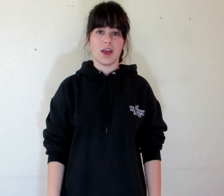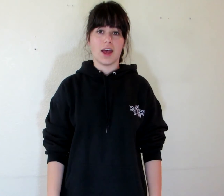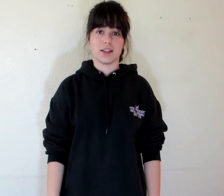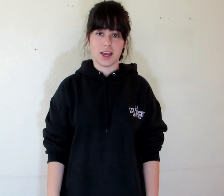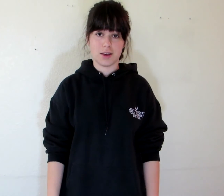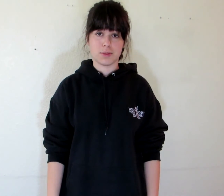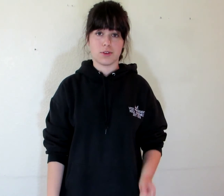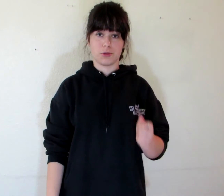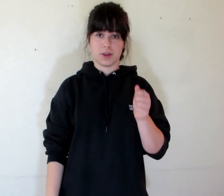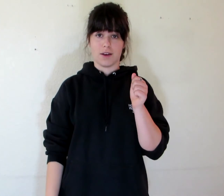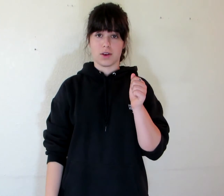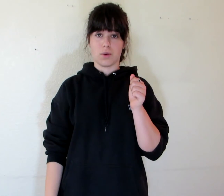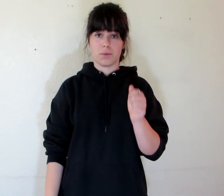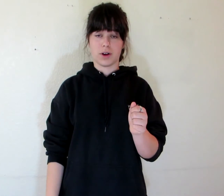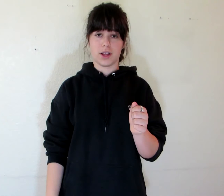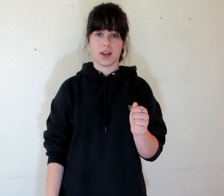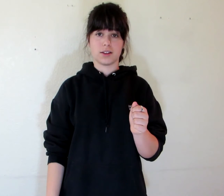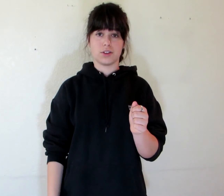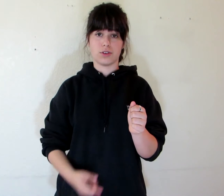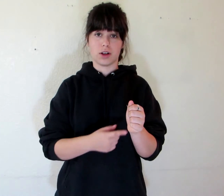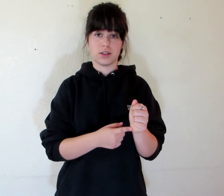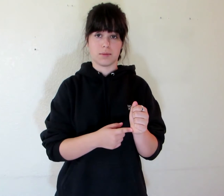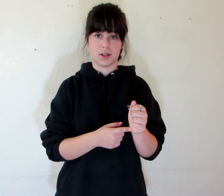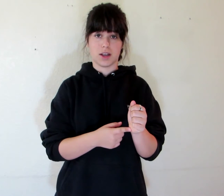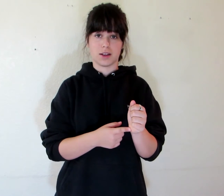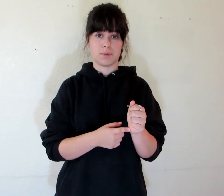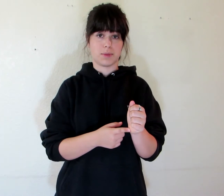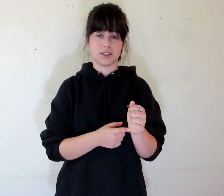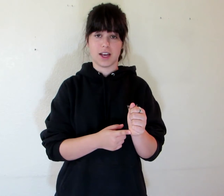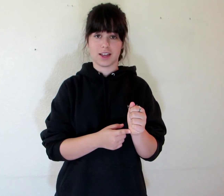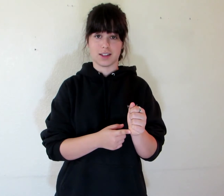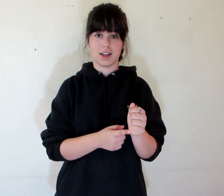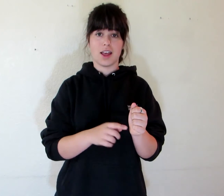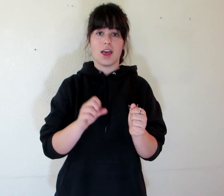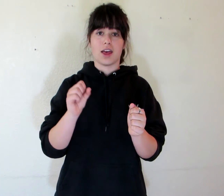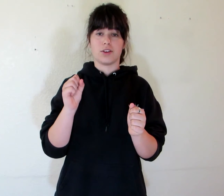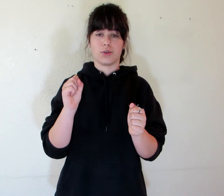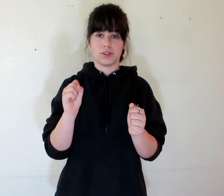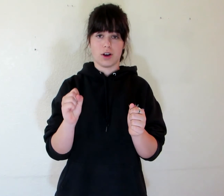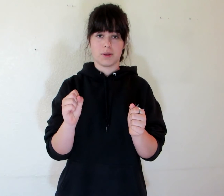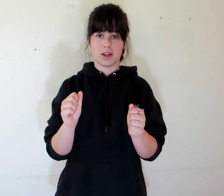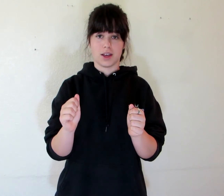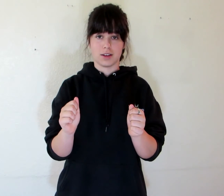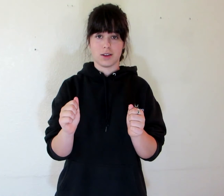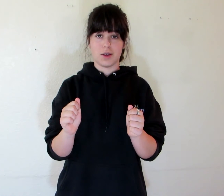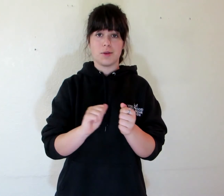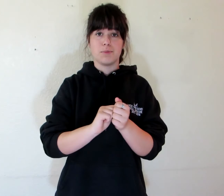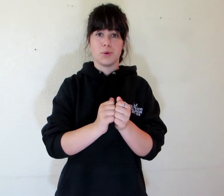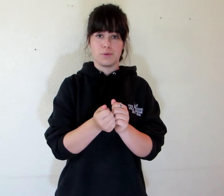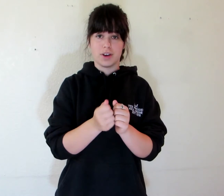And games, you'll be having one hand, your non-dominant hand, be stagnant and your dominant hand move